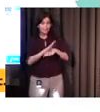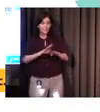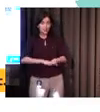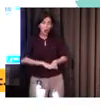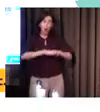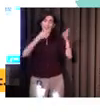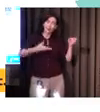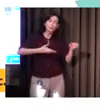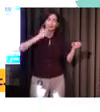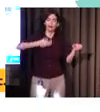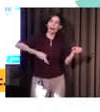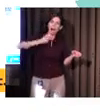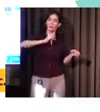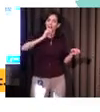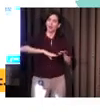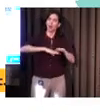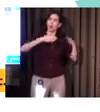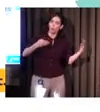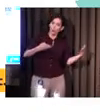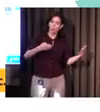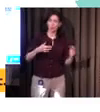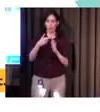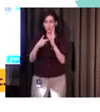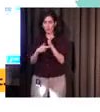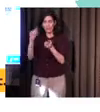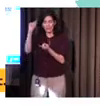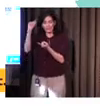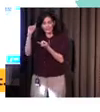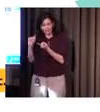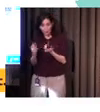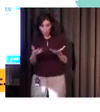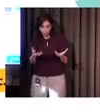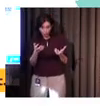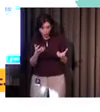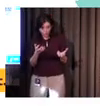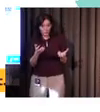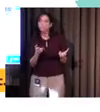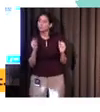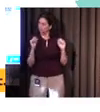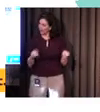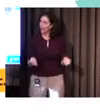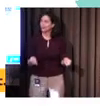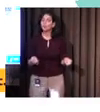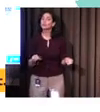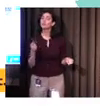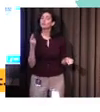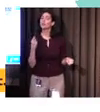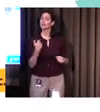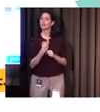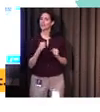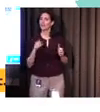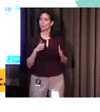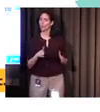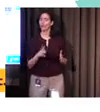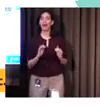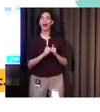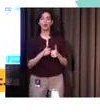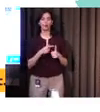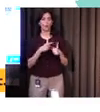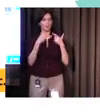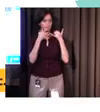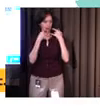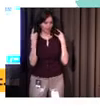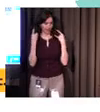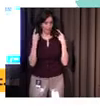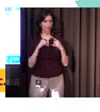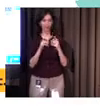the maximum extent possible, have the fewest restrictions on there, then we can do it. We can do it safely. But you do it with a mask on. You do it